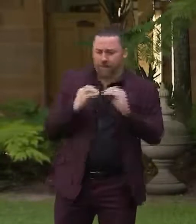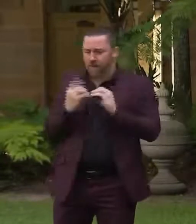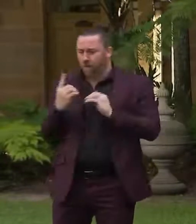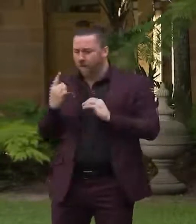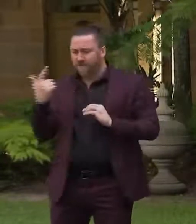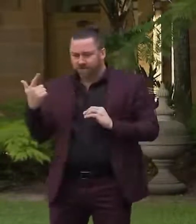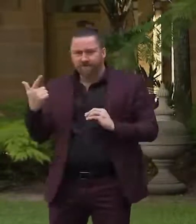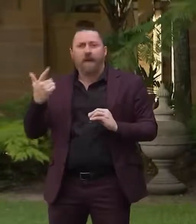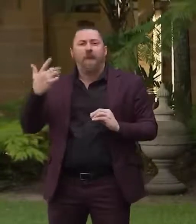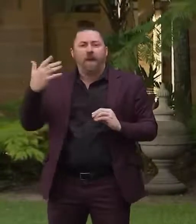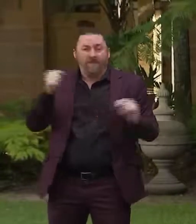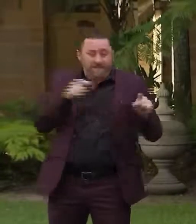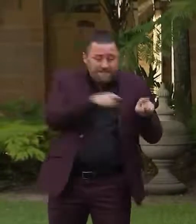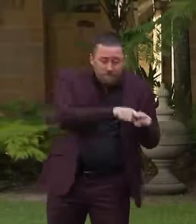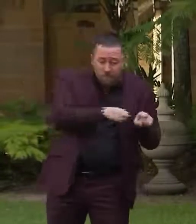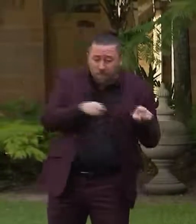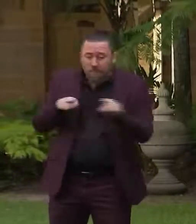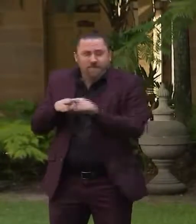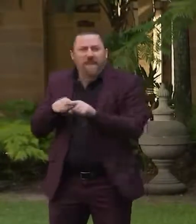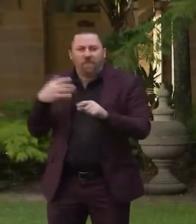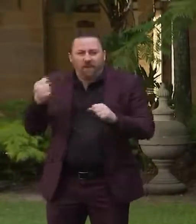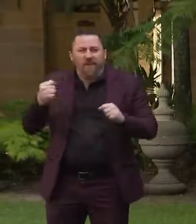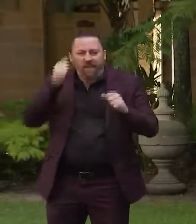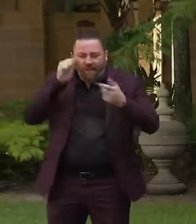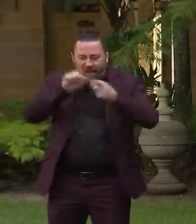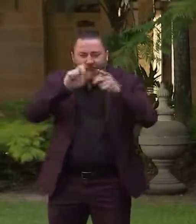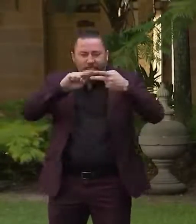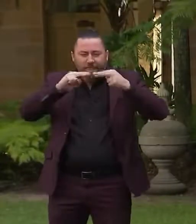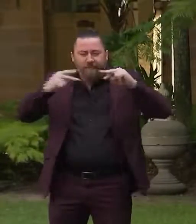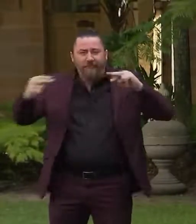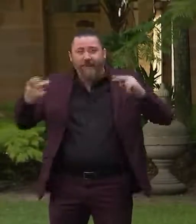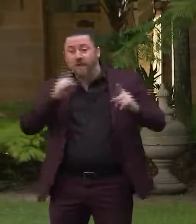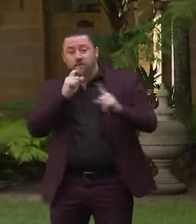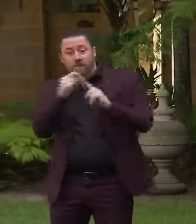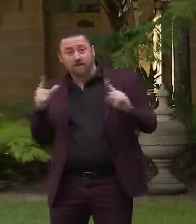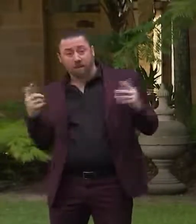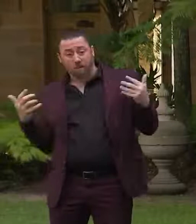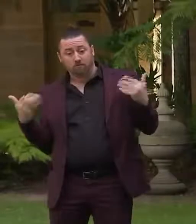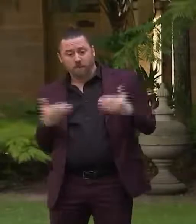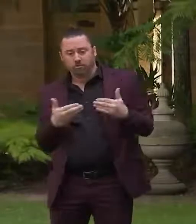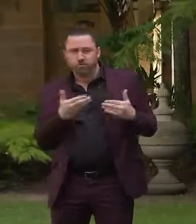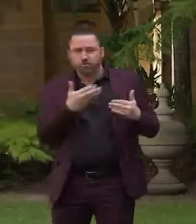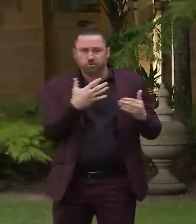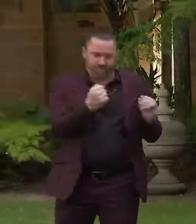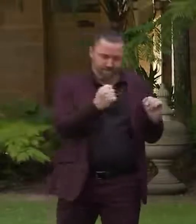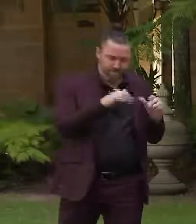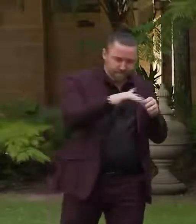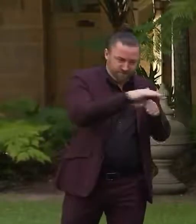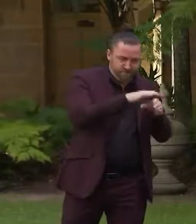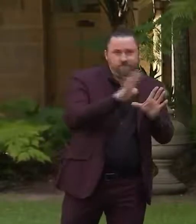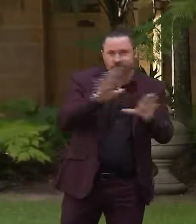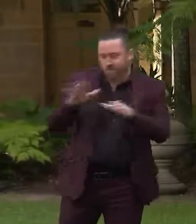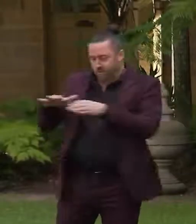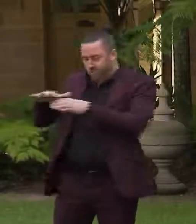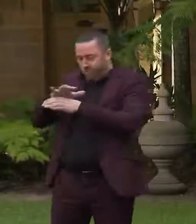different. We can see that on genome sequencing. There's no relationship between these two clusters. They're two separate clusters.